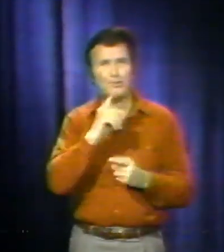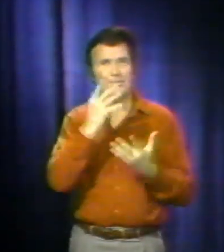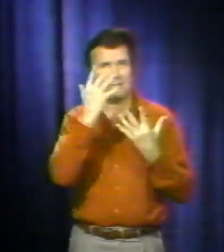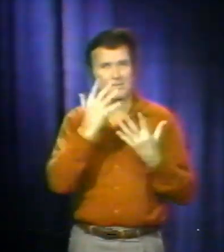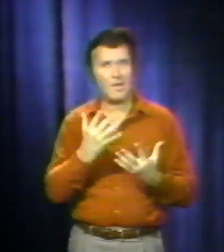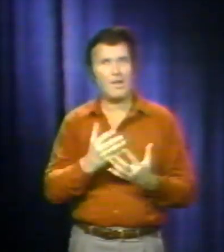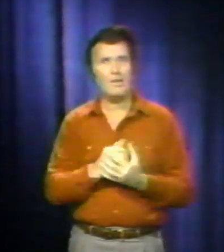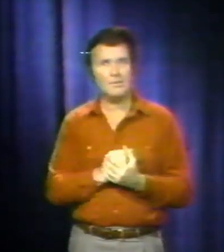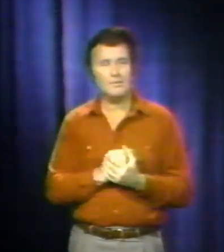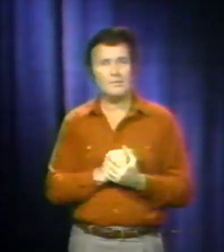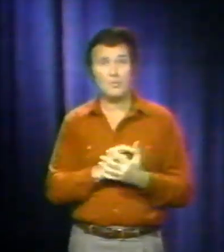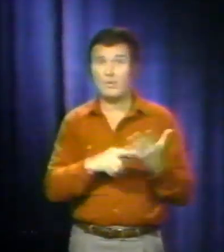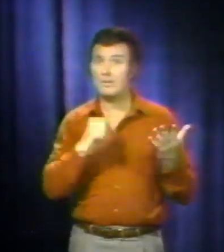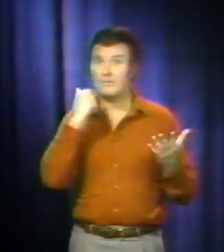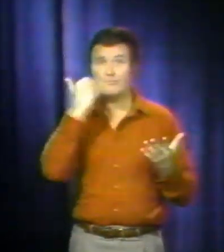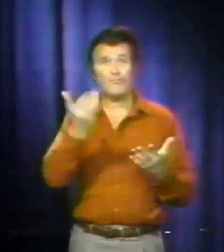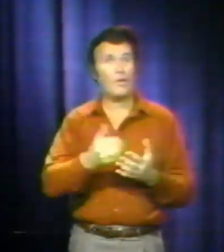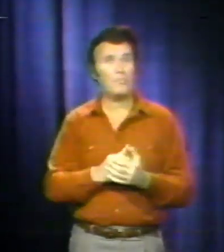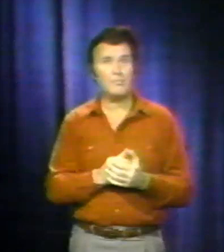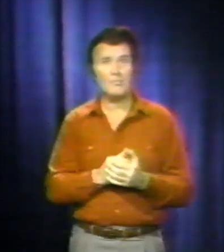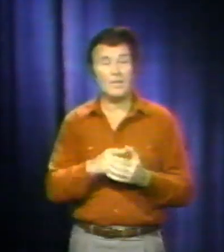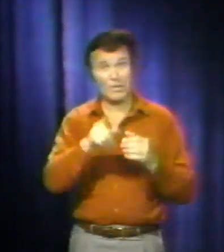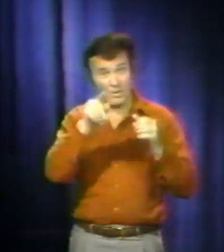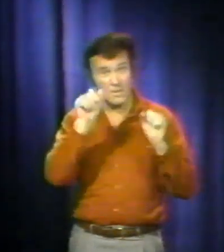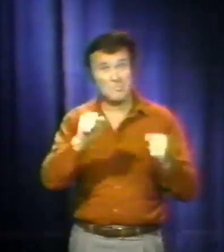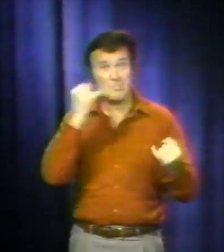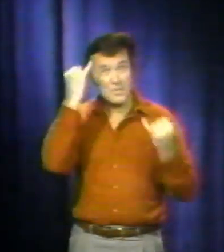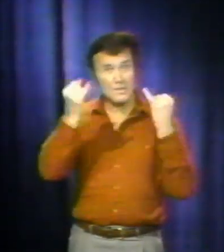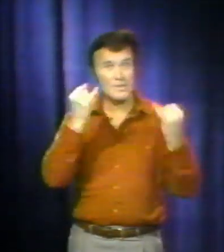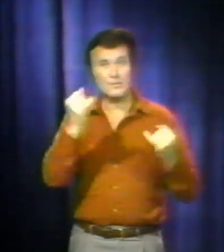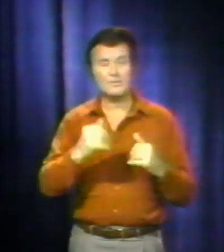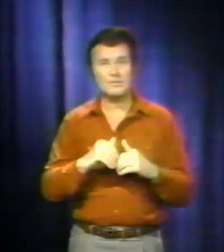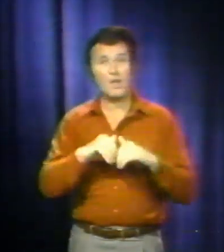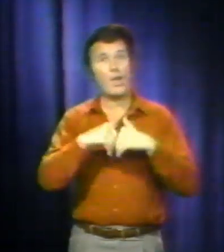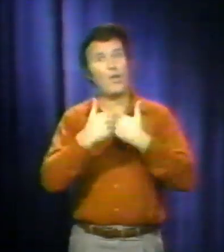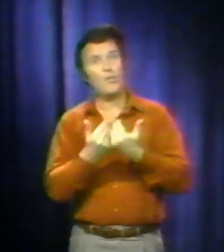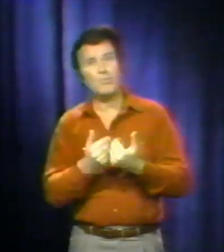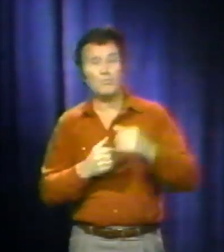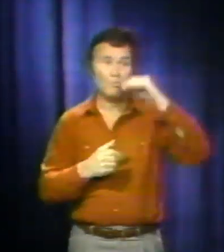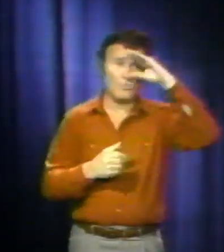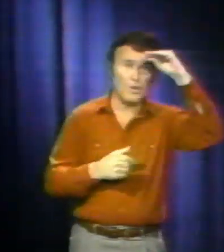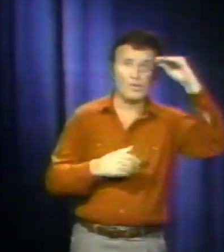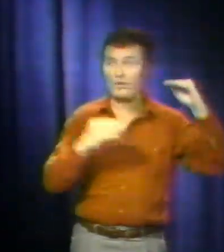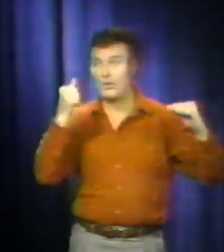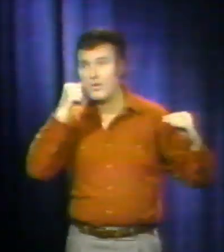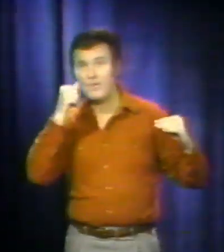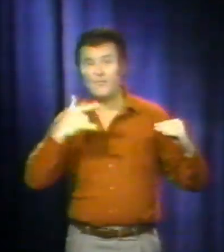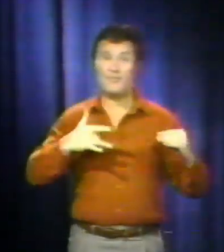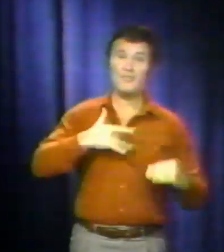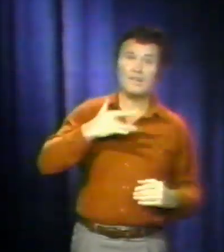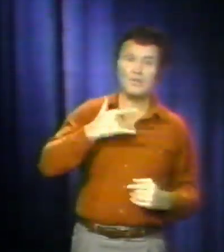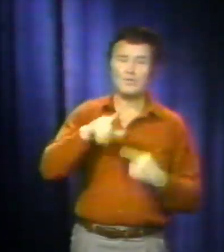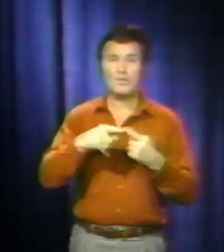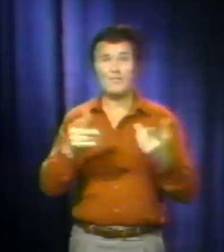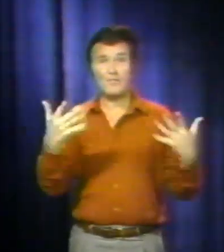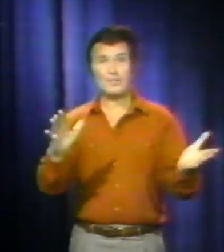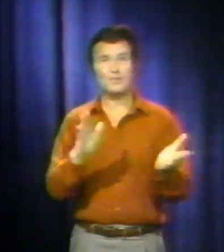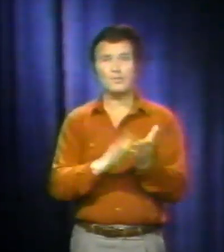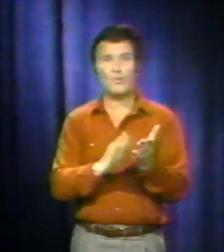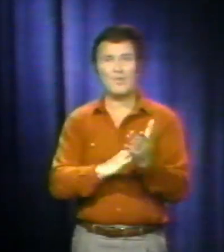It was really sad. What a shame. Can you imagine how the boys and girls felt when they finished